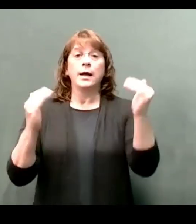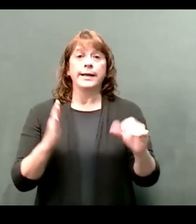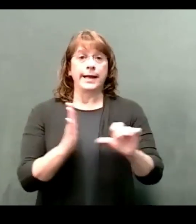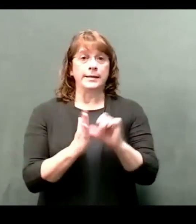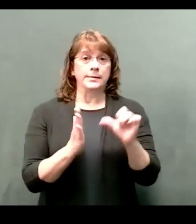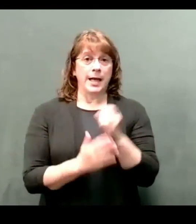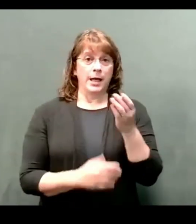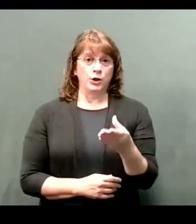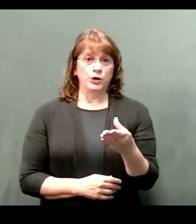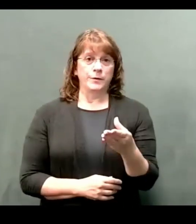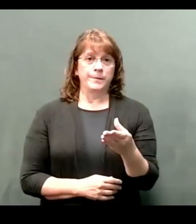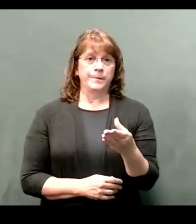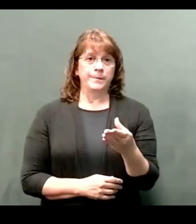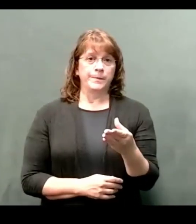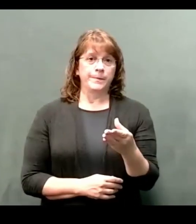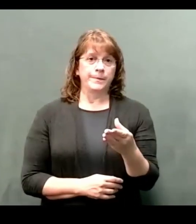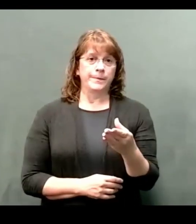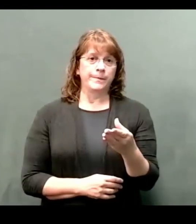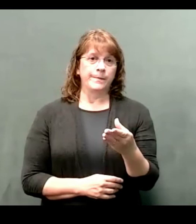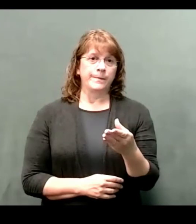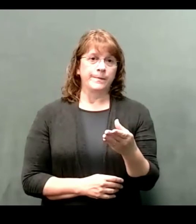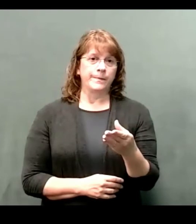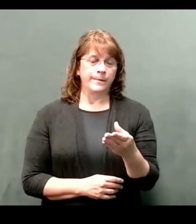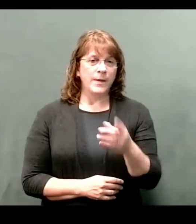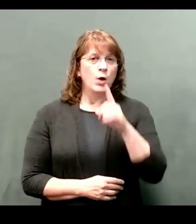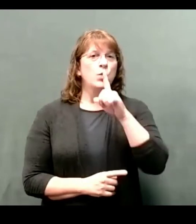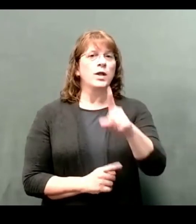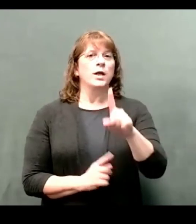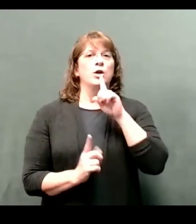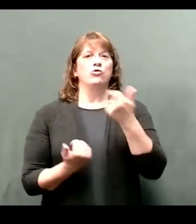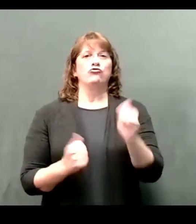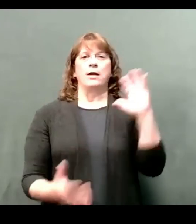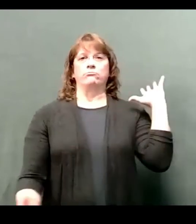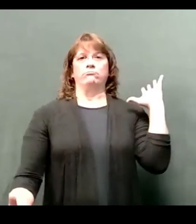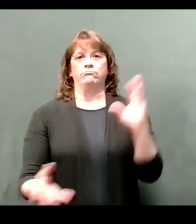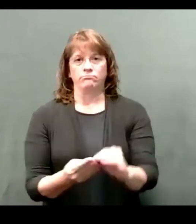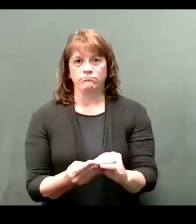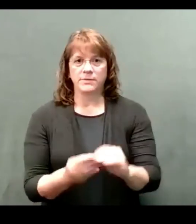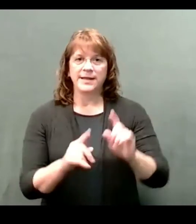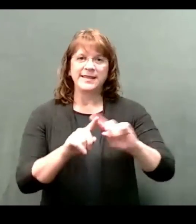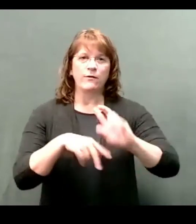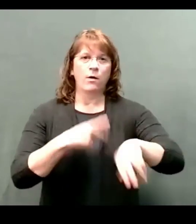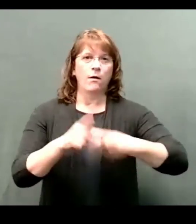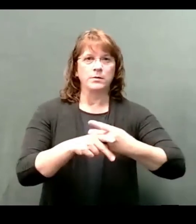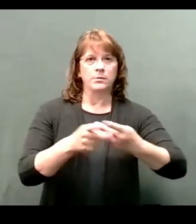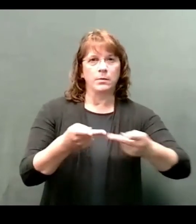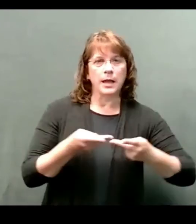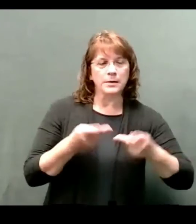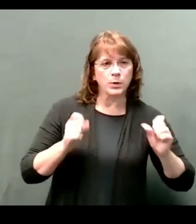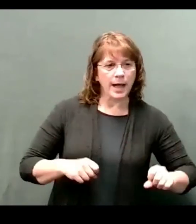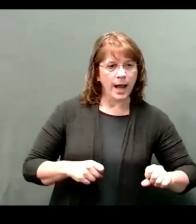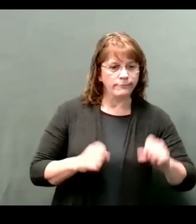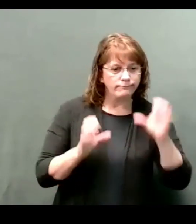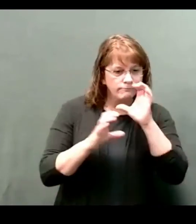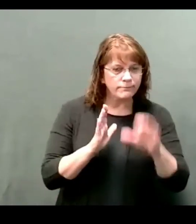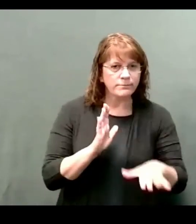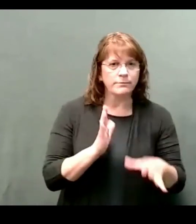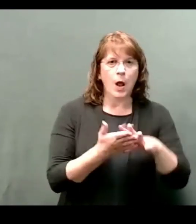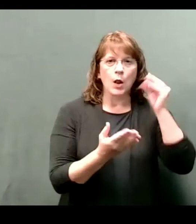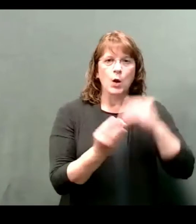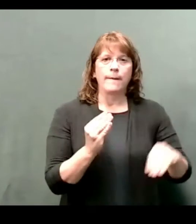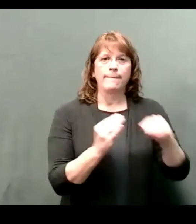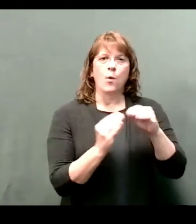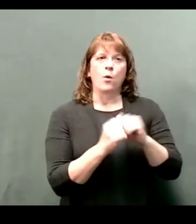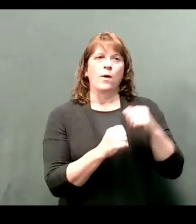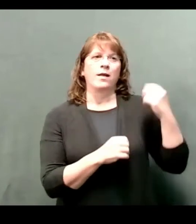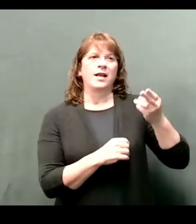you'll see that we really tried to be comprehensive in linking to some of these different places where we can explore the historical context.